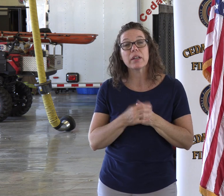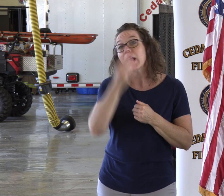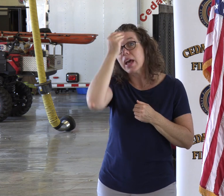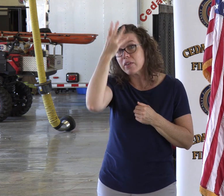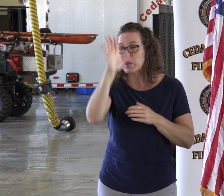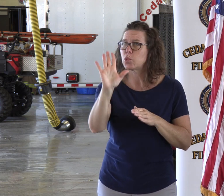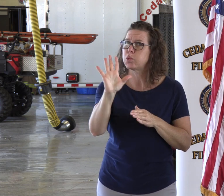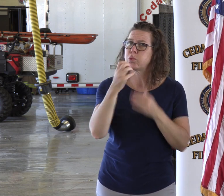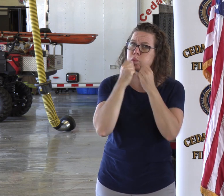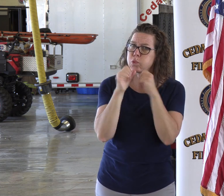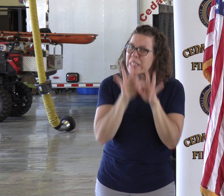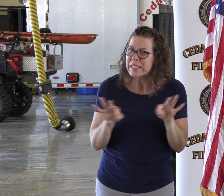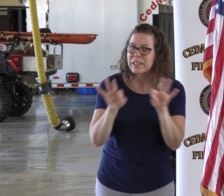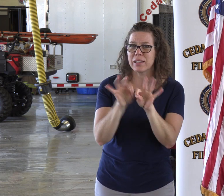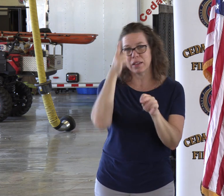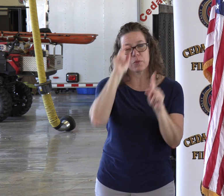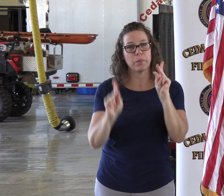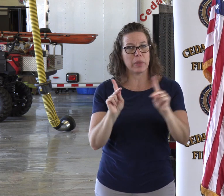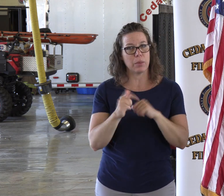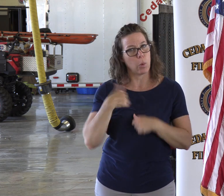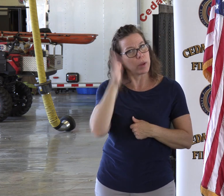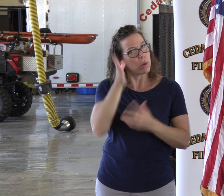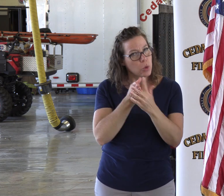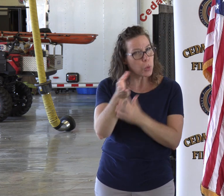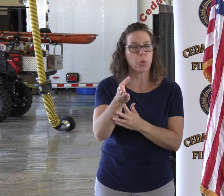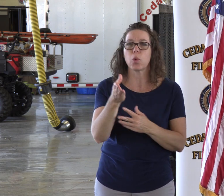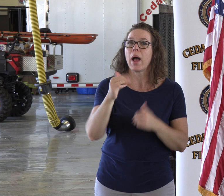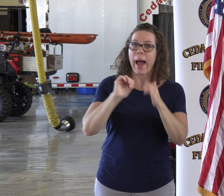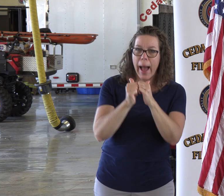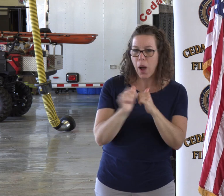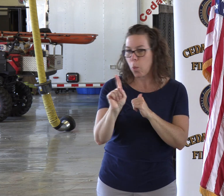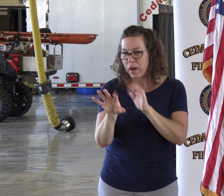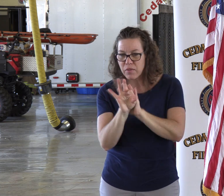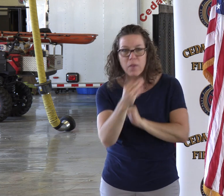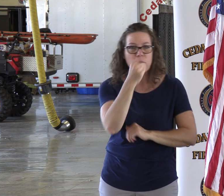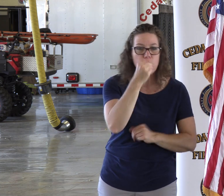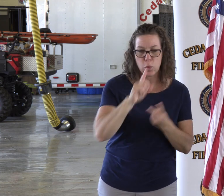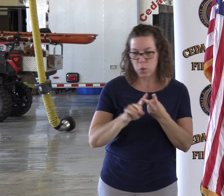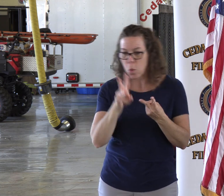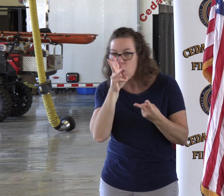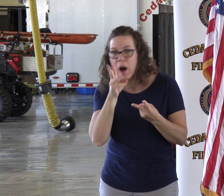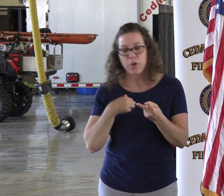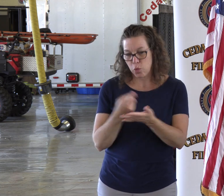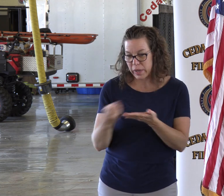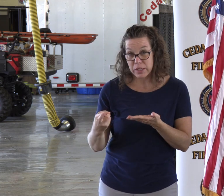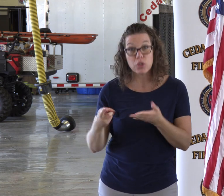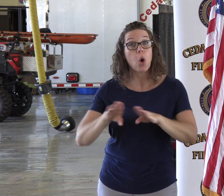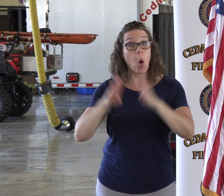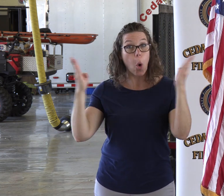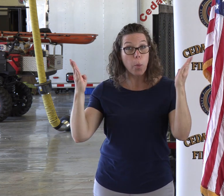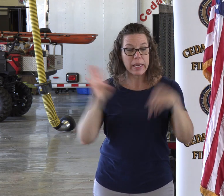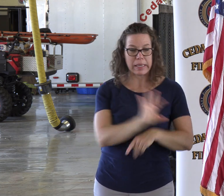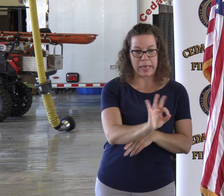that's absolutely key to individuals, where you get food and water and other basic resources. The centers are open from 9 to